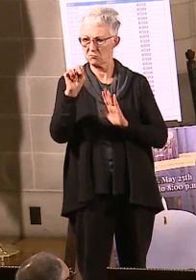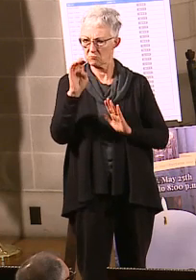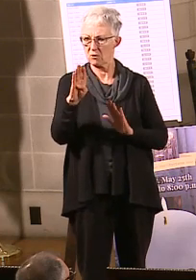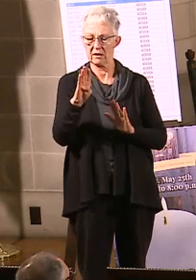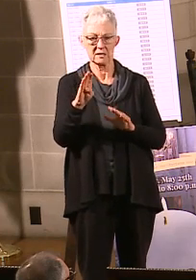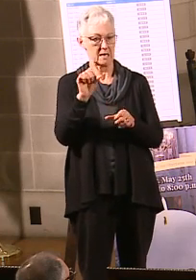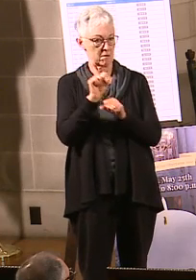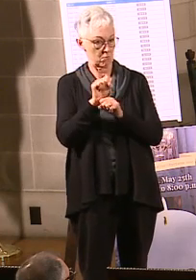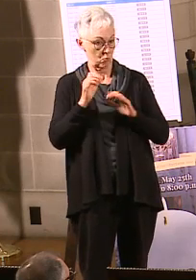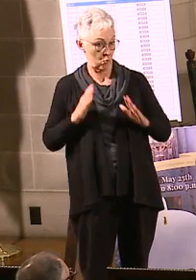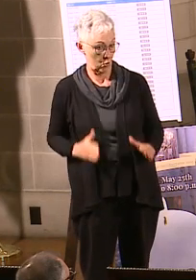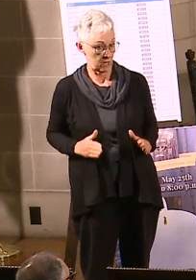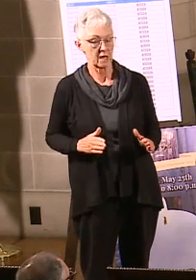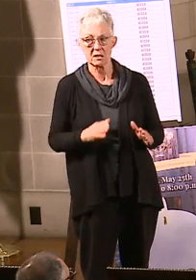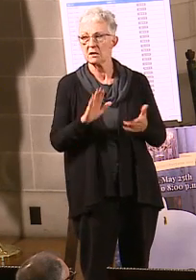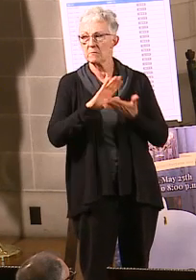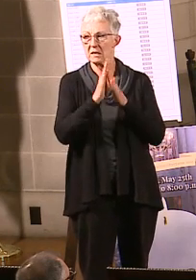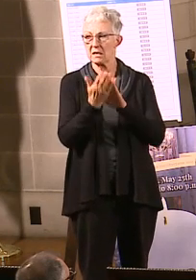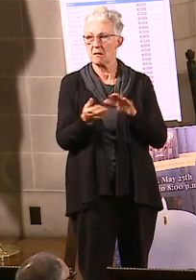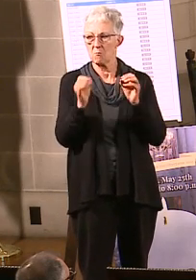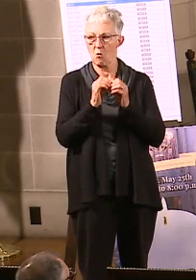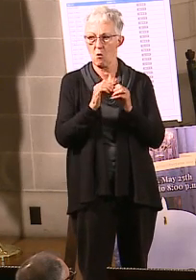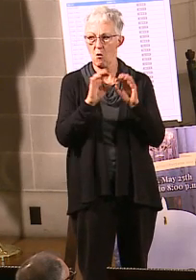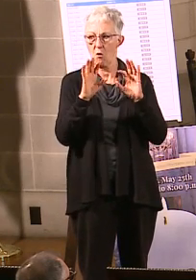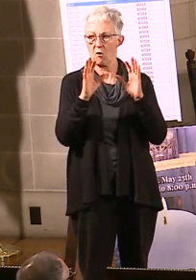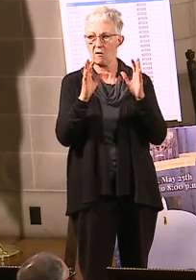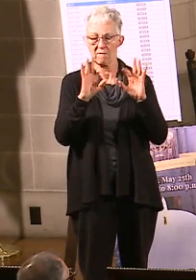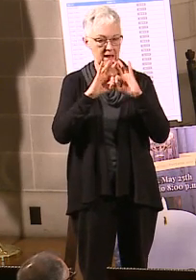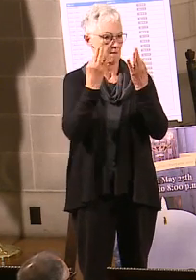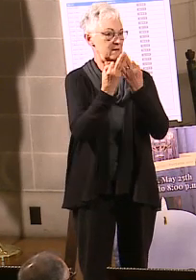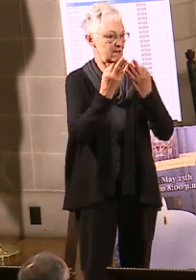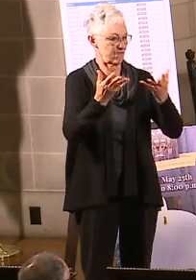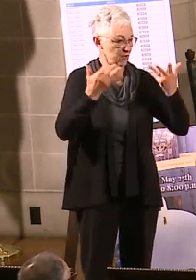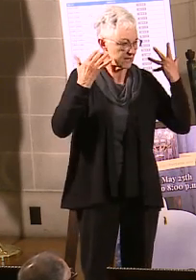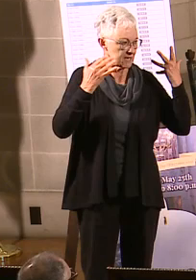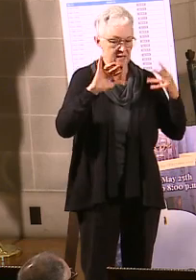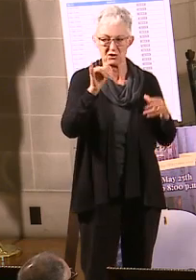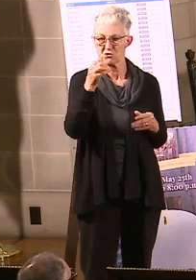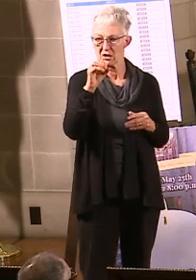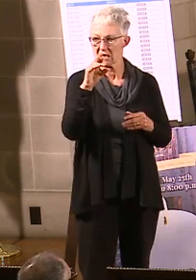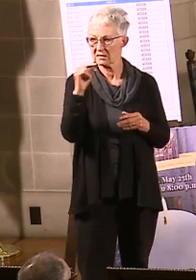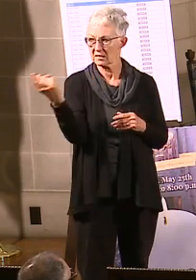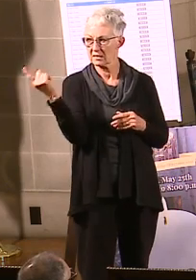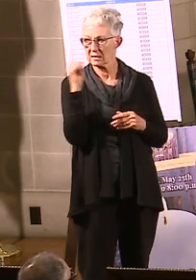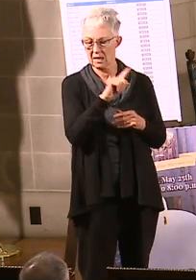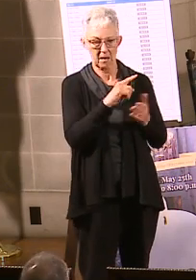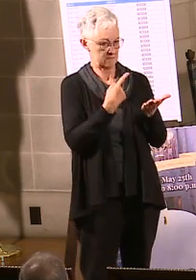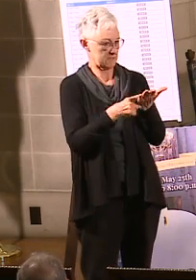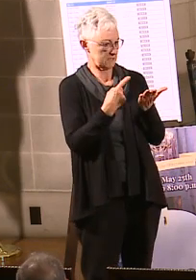Jason Jackson is going to come up and talk a little bit more in detail about our programs for that. So Jason, would you please join us?